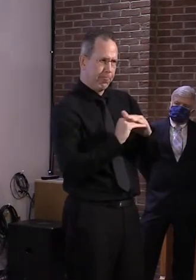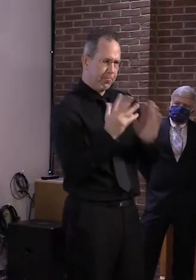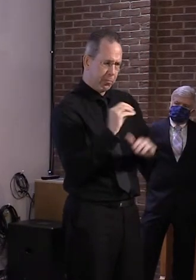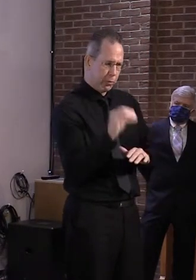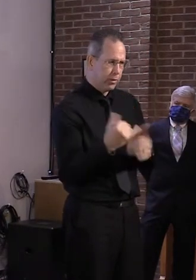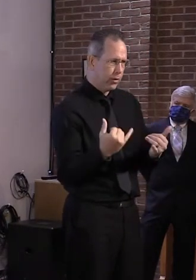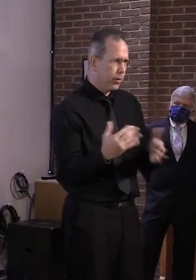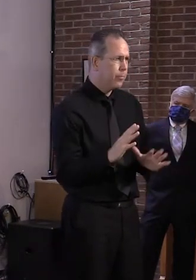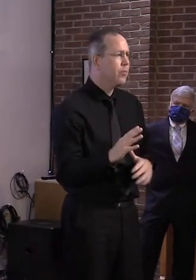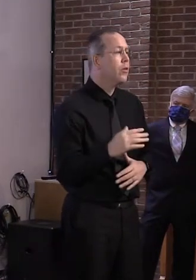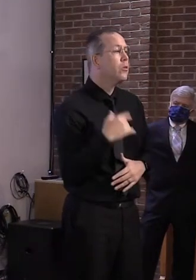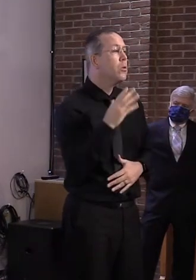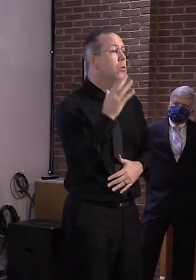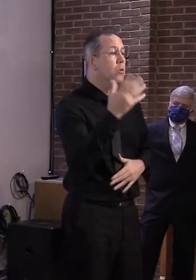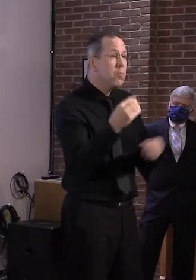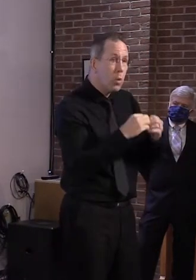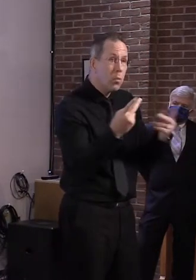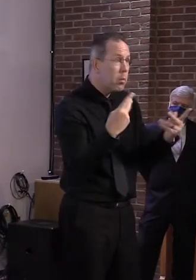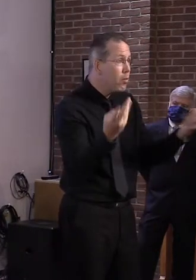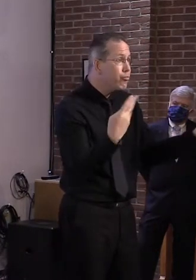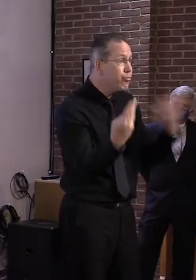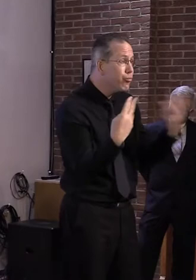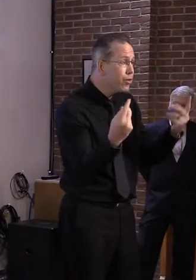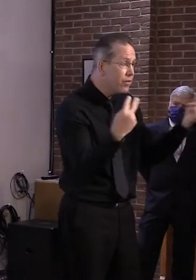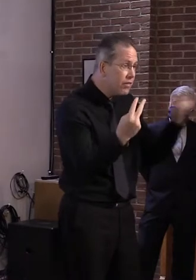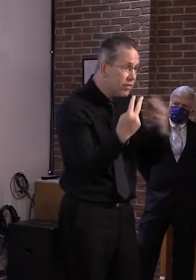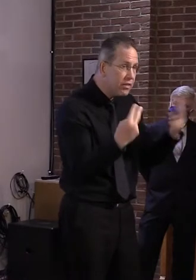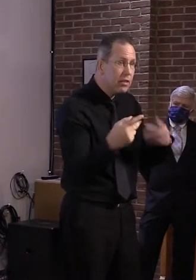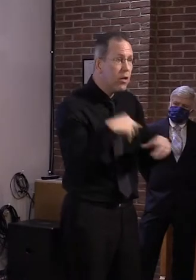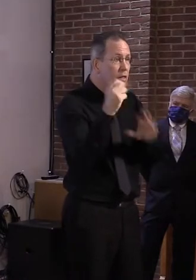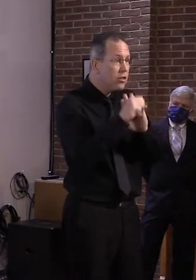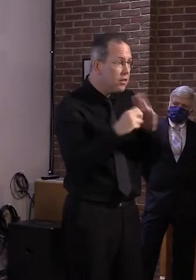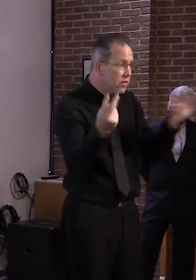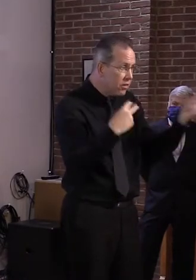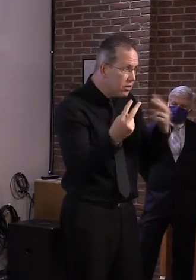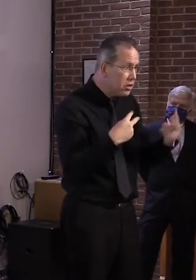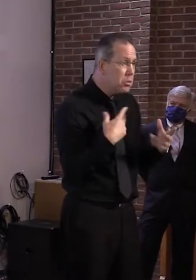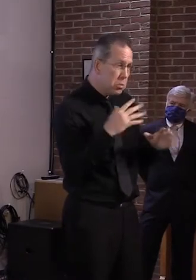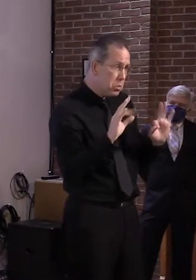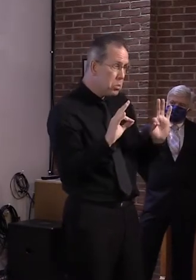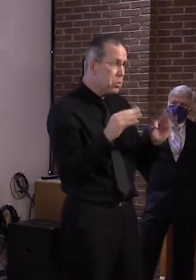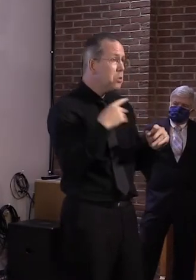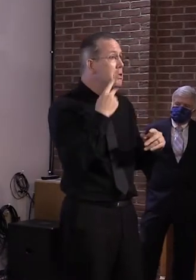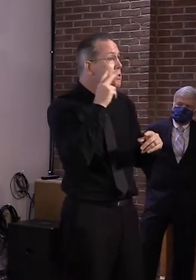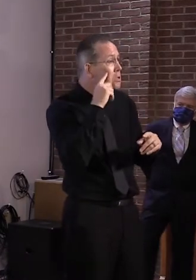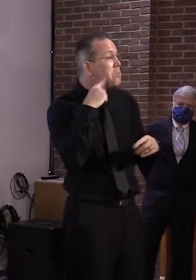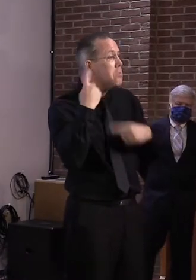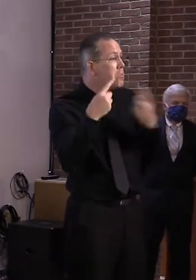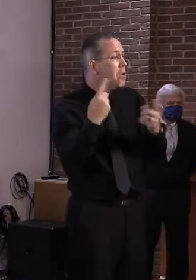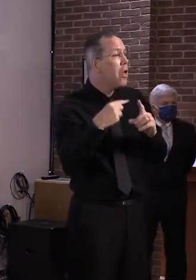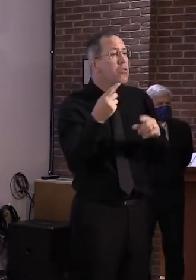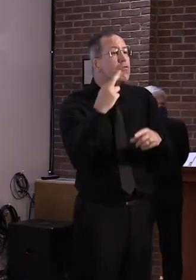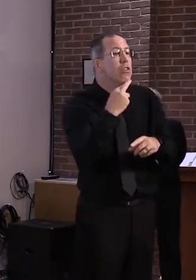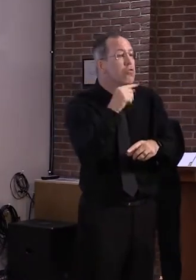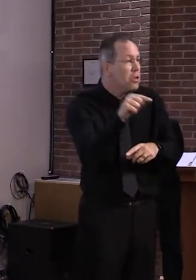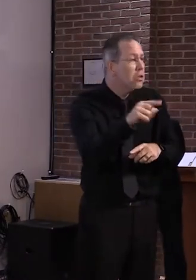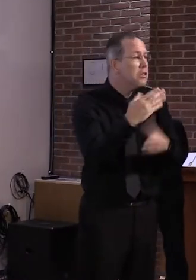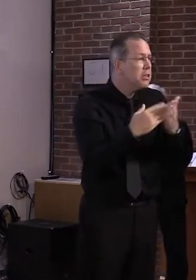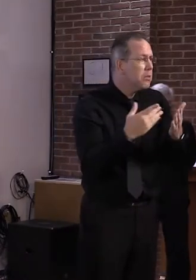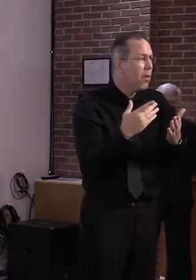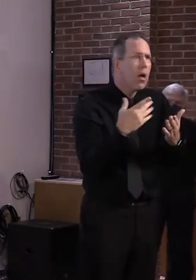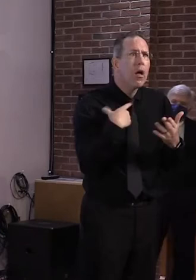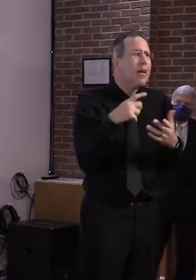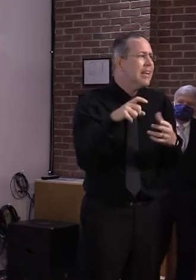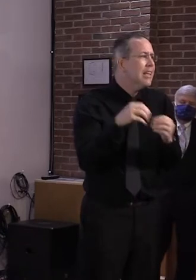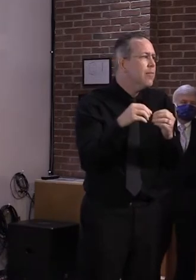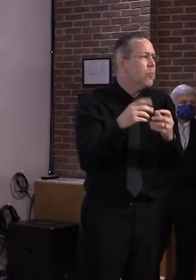is what we're told even restaurants, lodging, and so forth really do need at this right now, because